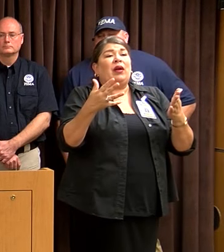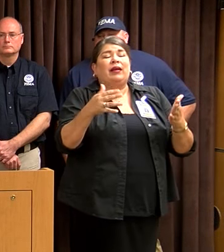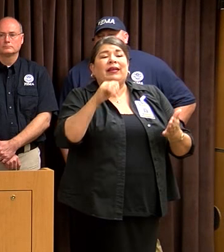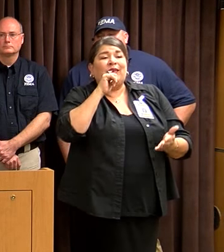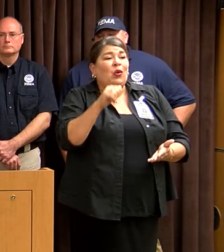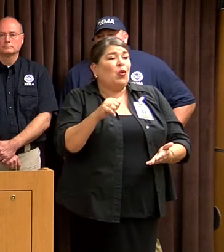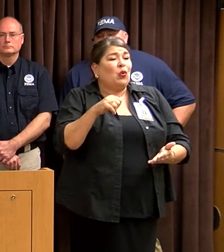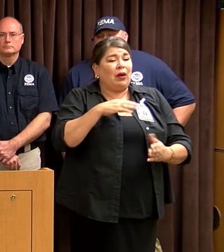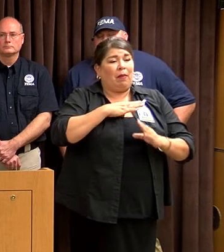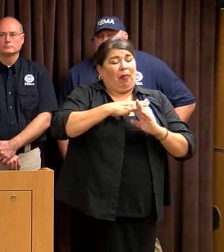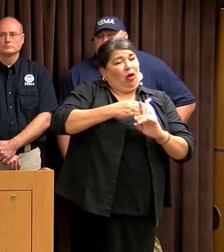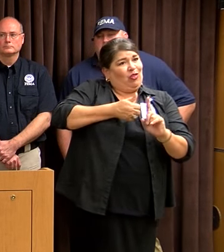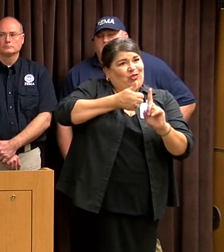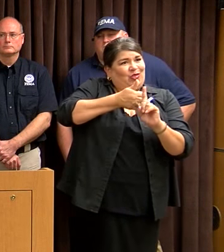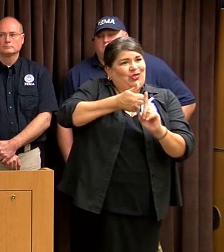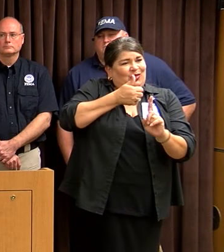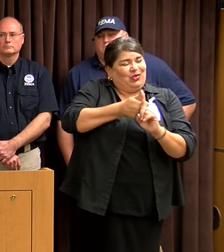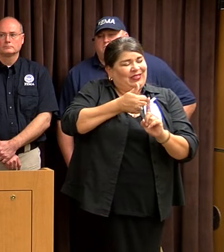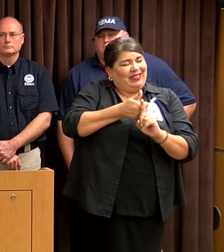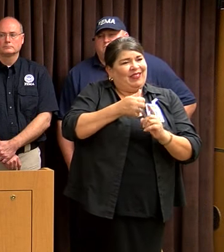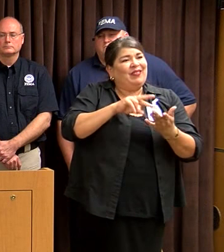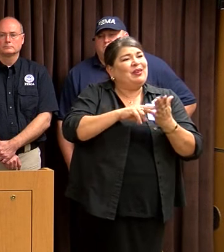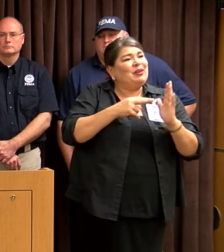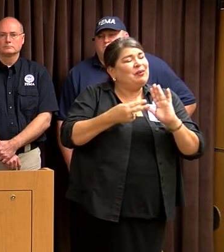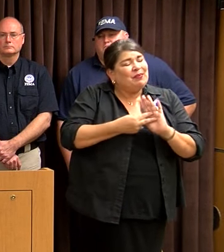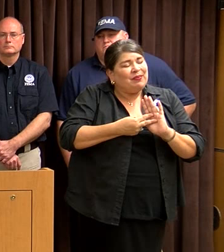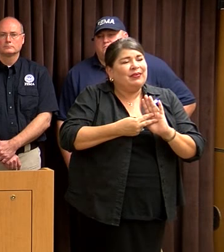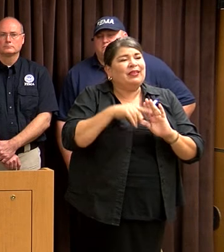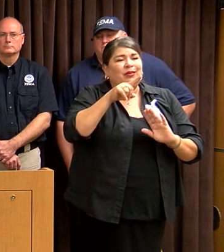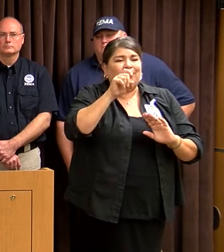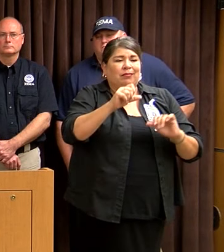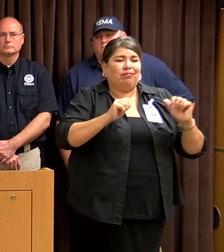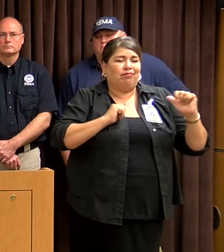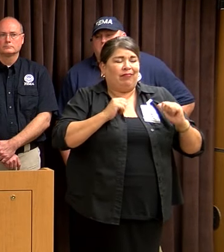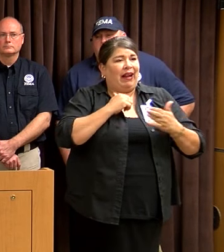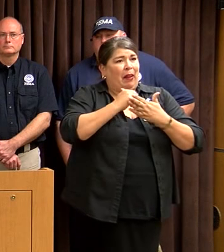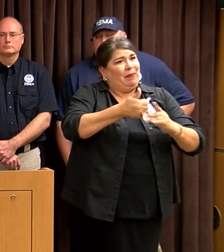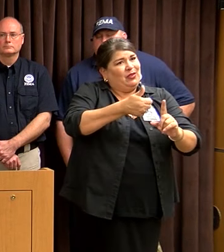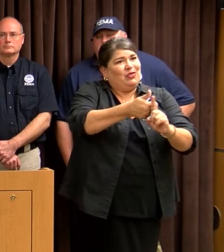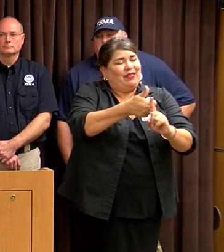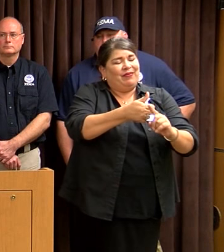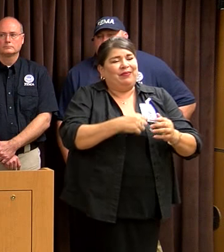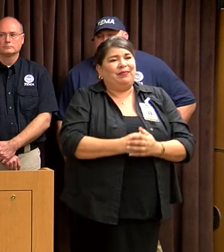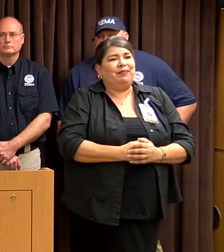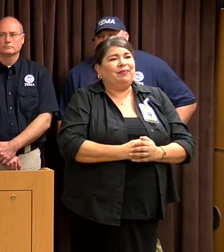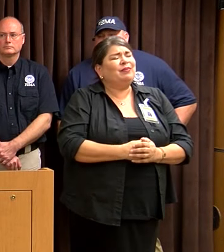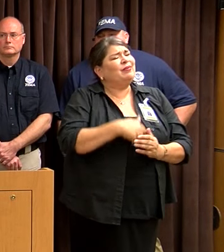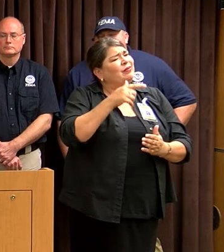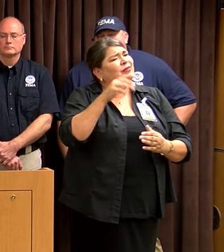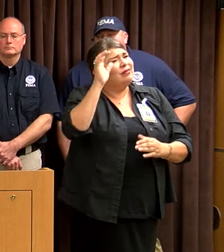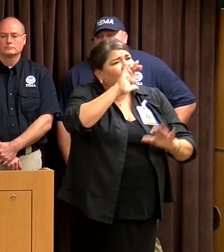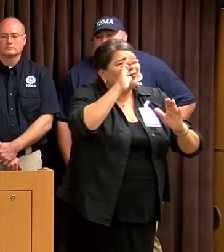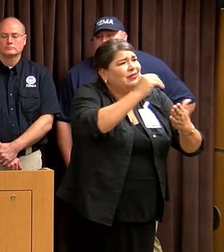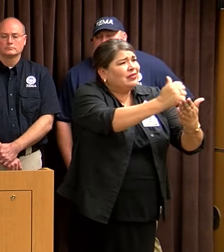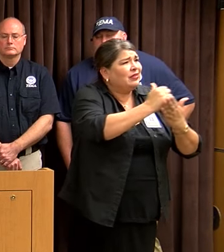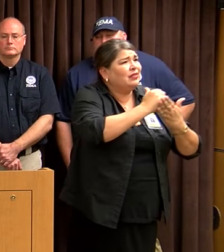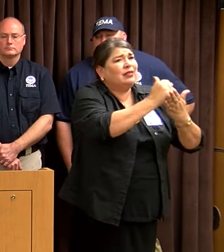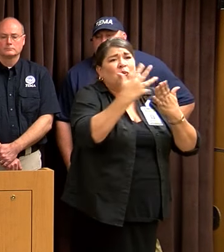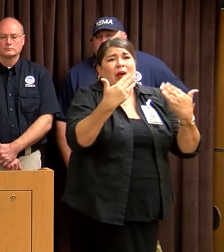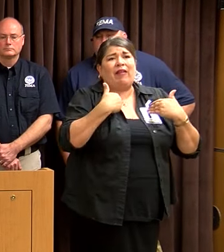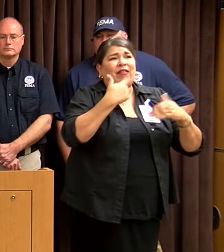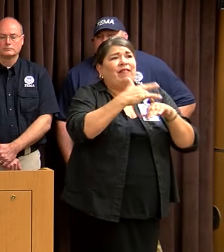way. And I'll say that one more time, don't stand in your own way. Seek the assistance that's